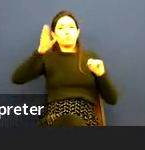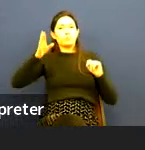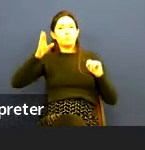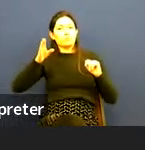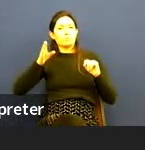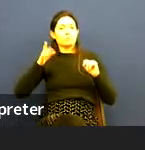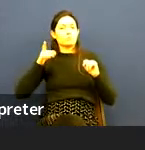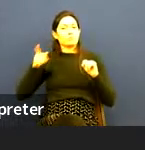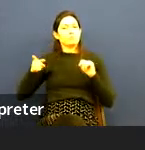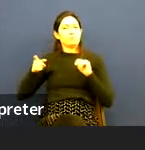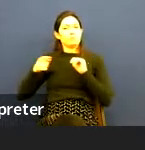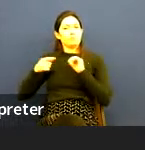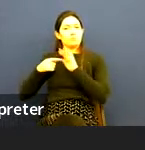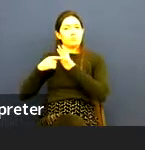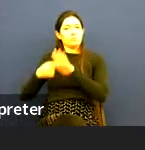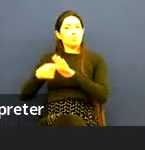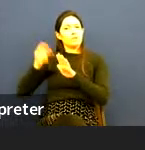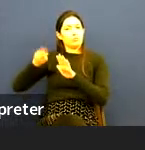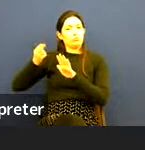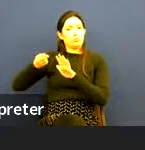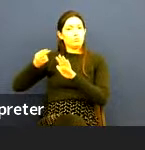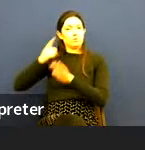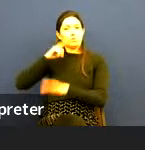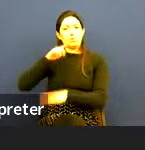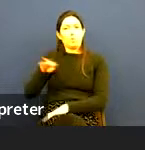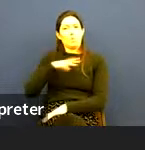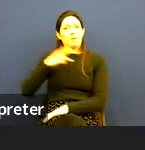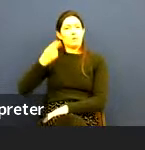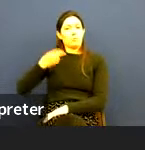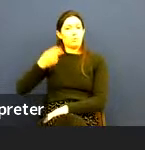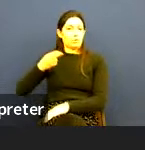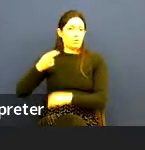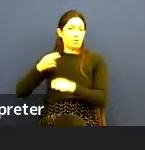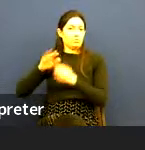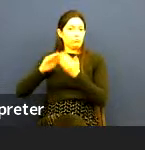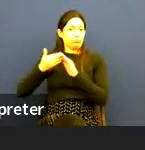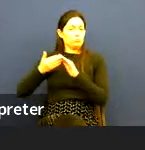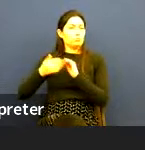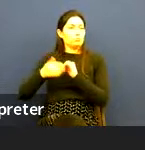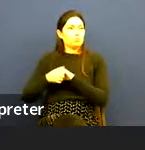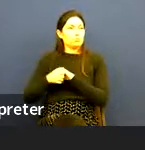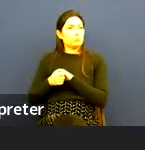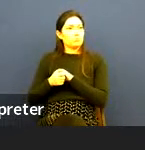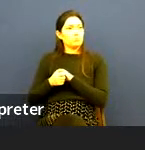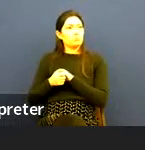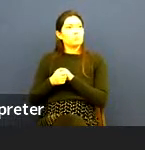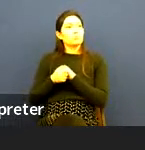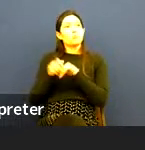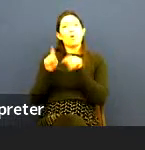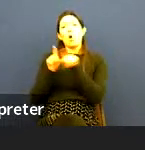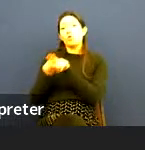West Henrietta Hamlet. Next slide. They're also building a